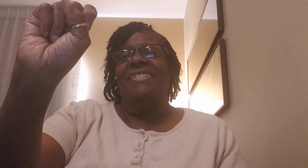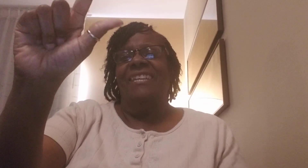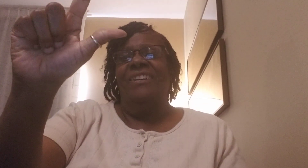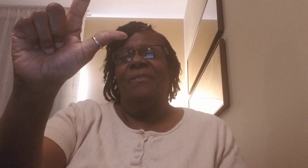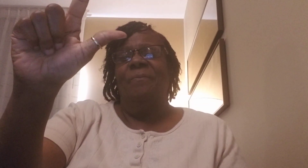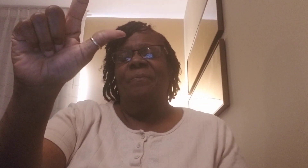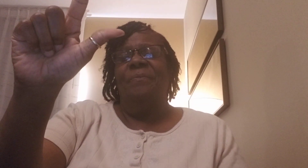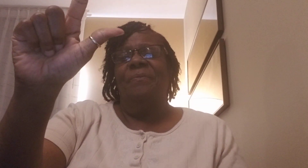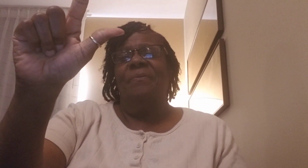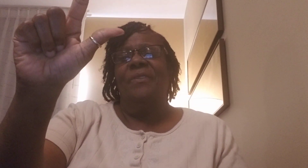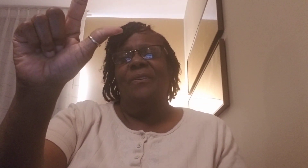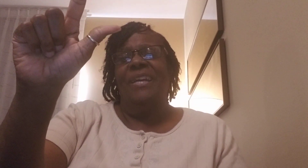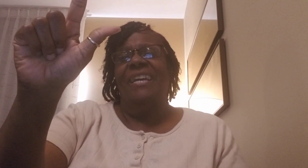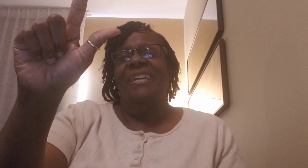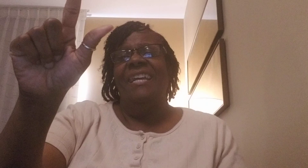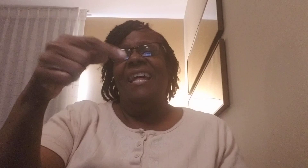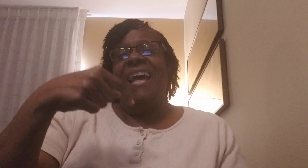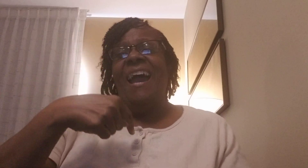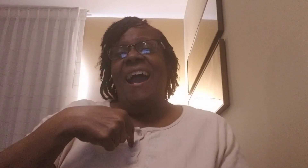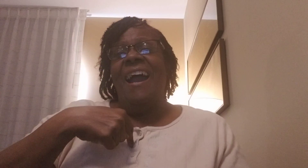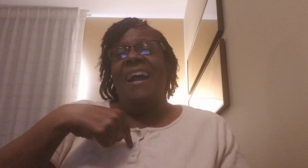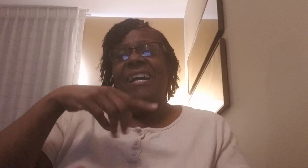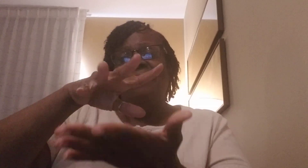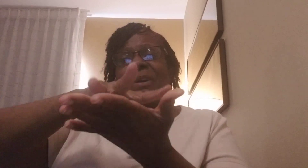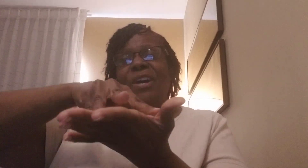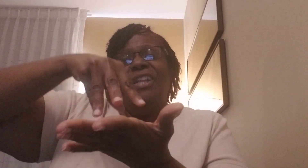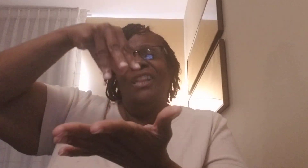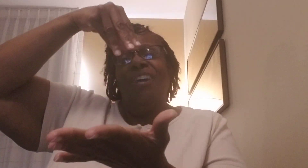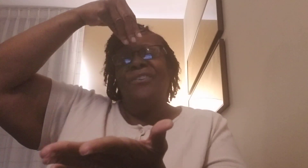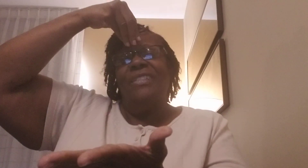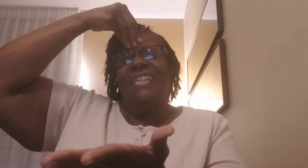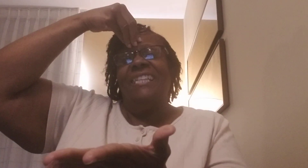ASL. Okay? I'm learning